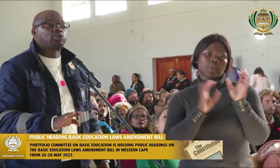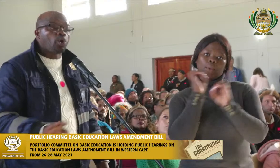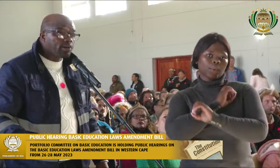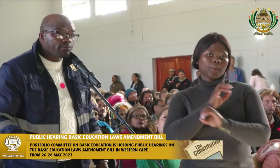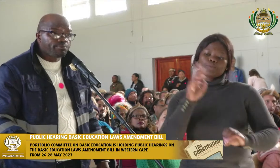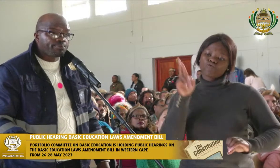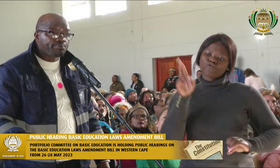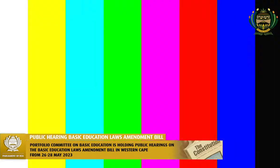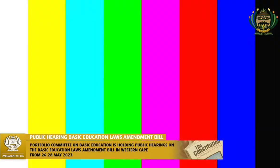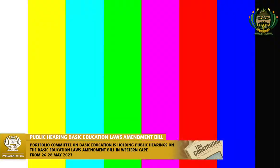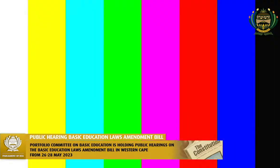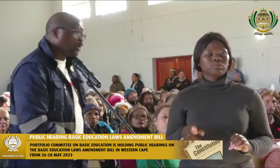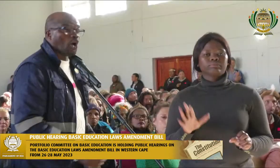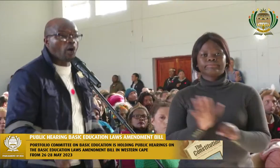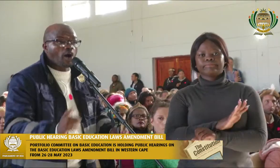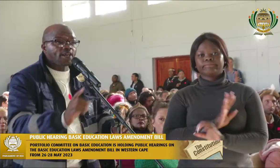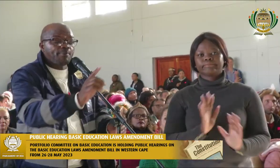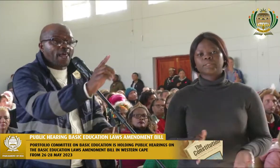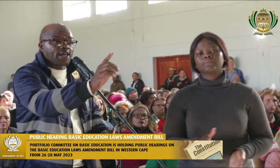Irongo at all.